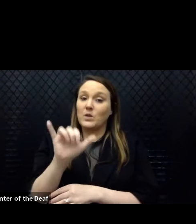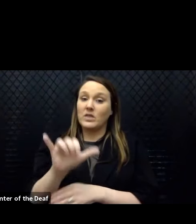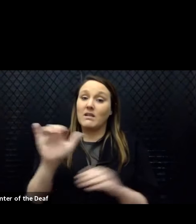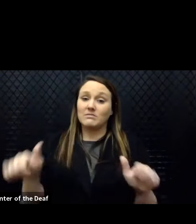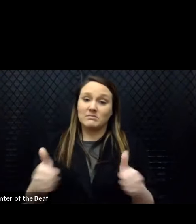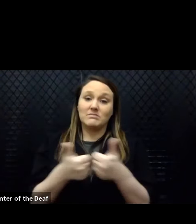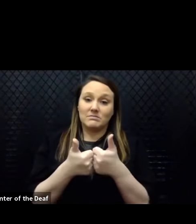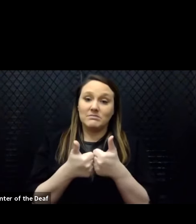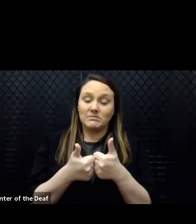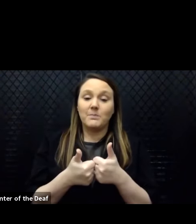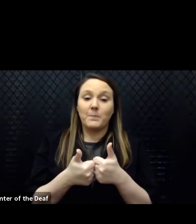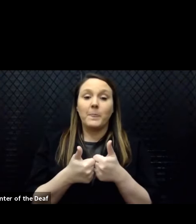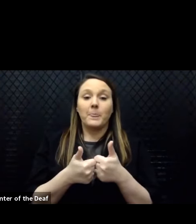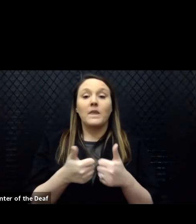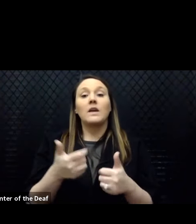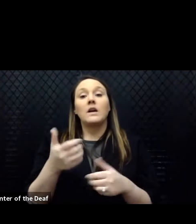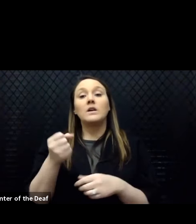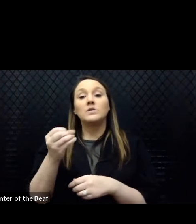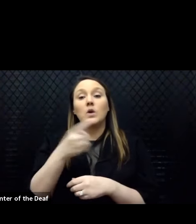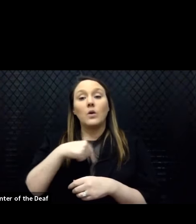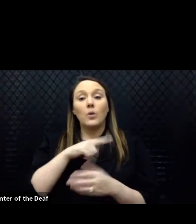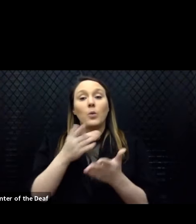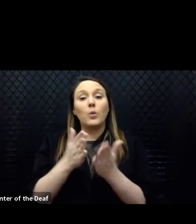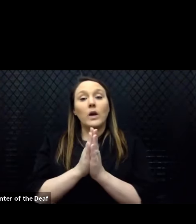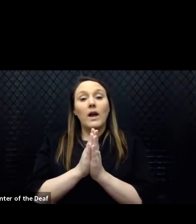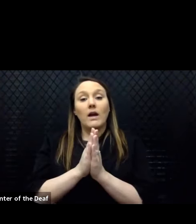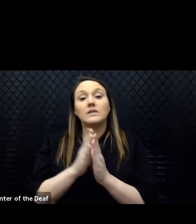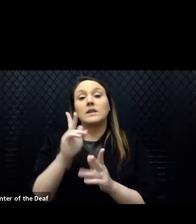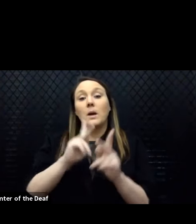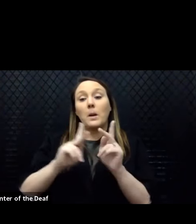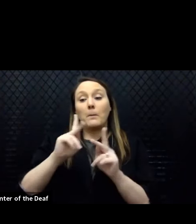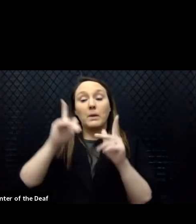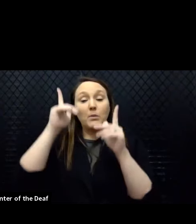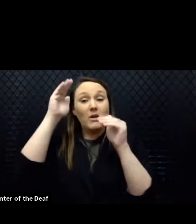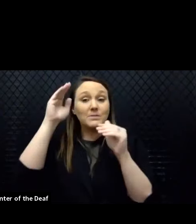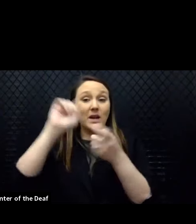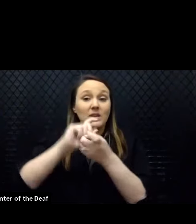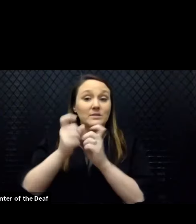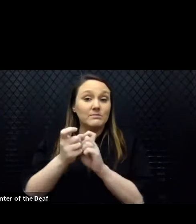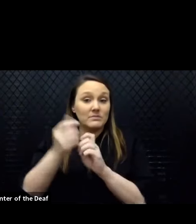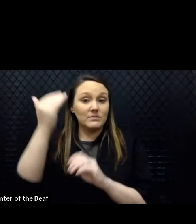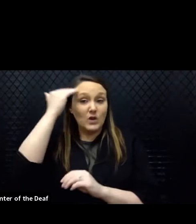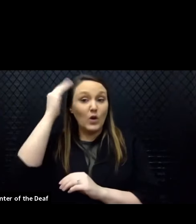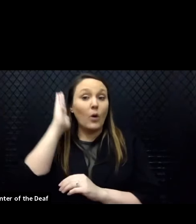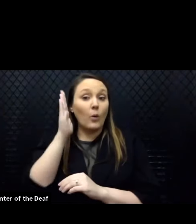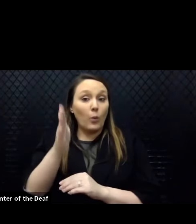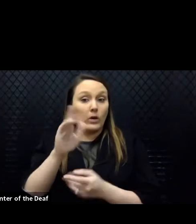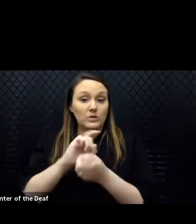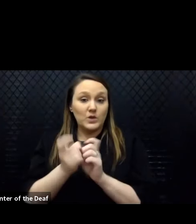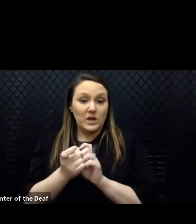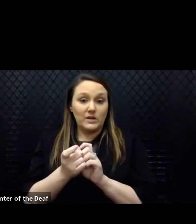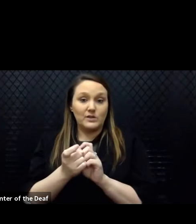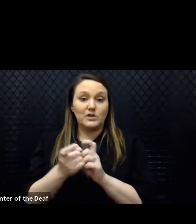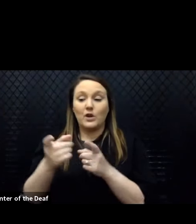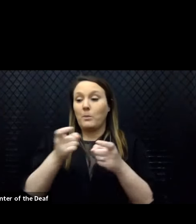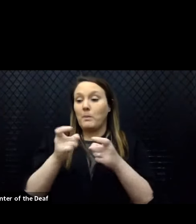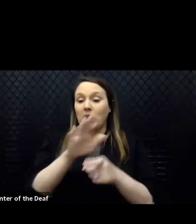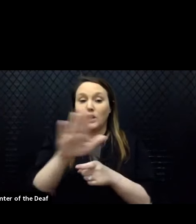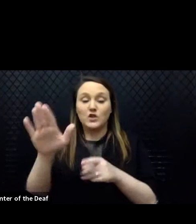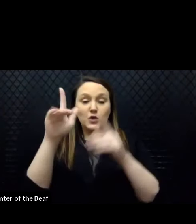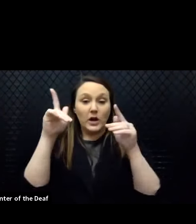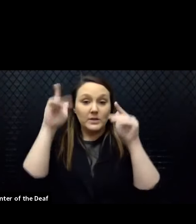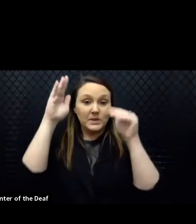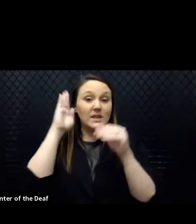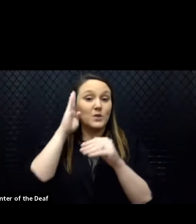with that. And so we ask that people expect that there'll be changes and know that. So managing expectations that we're going to learn